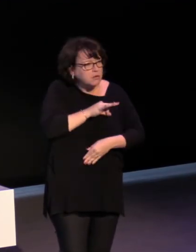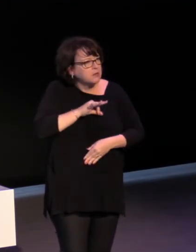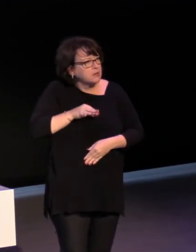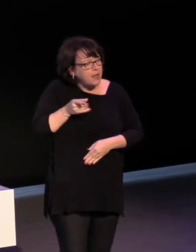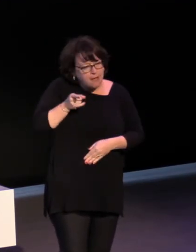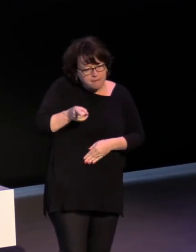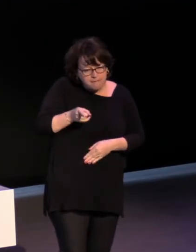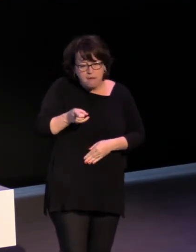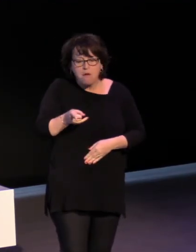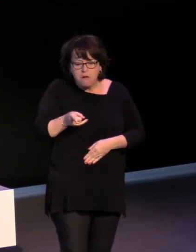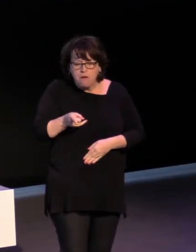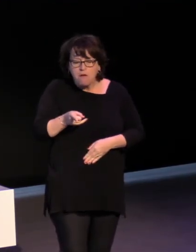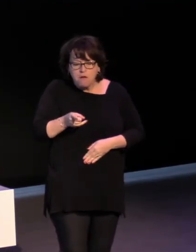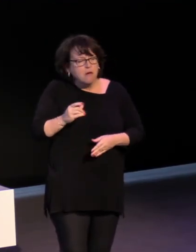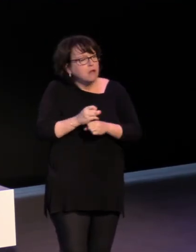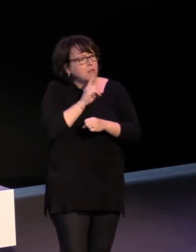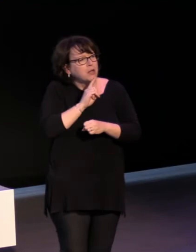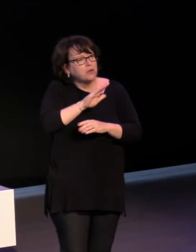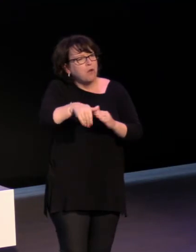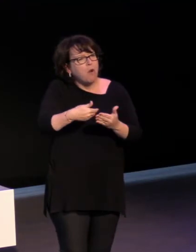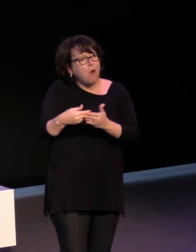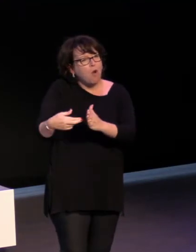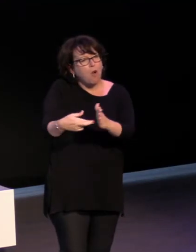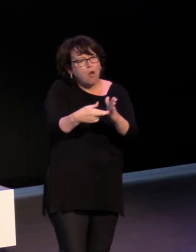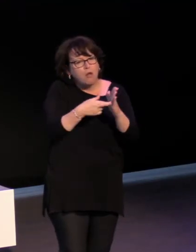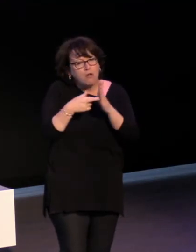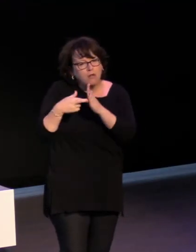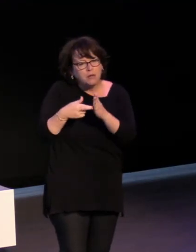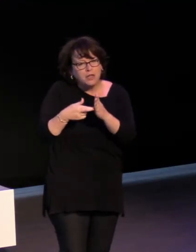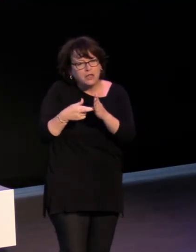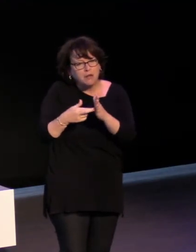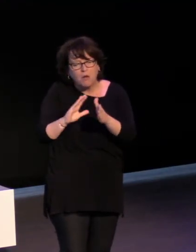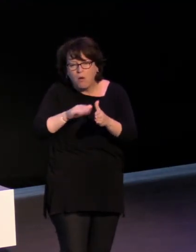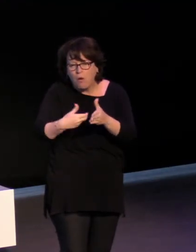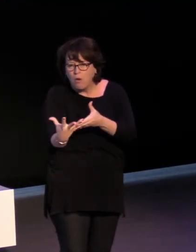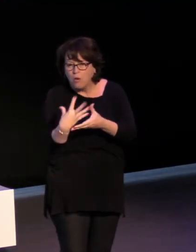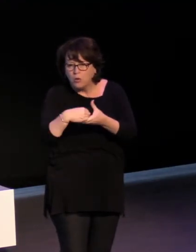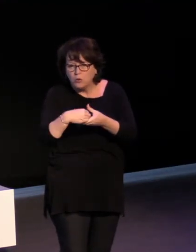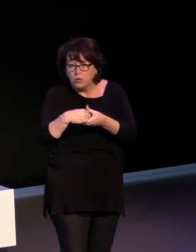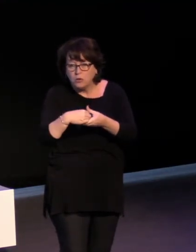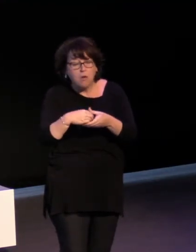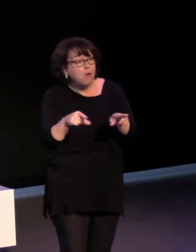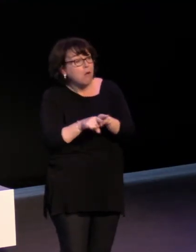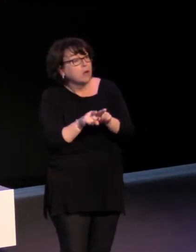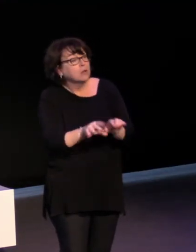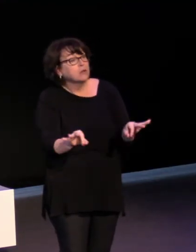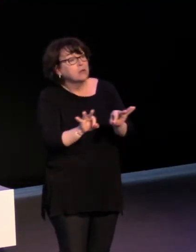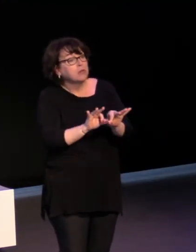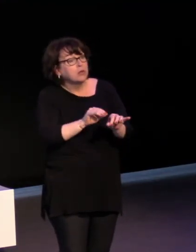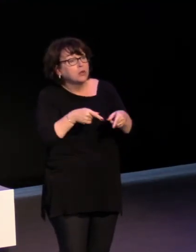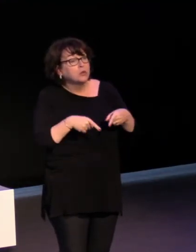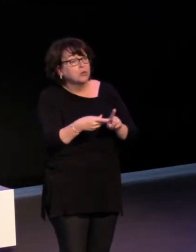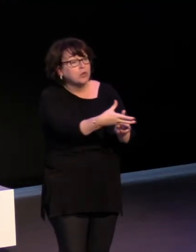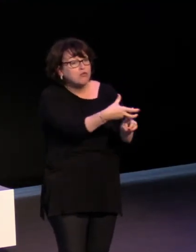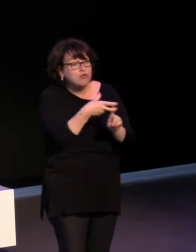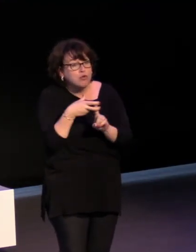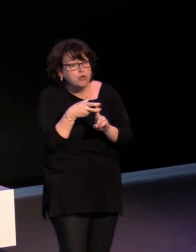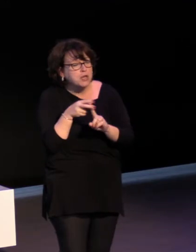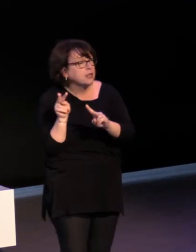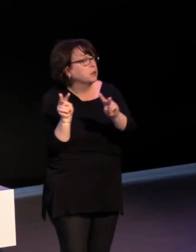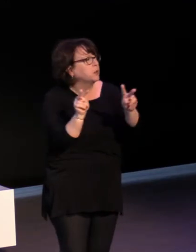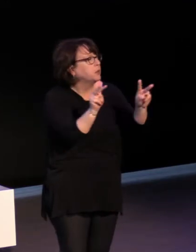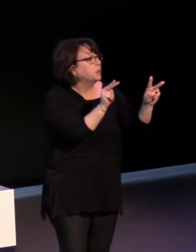a diverse, welcoming environment within, and to actively recruit from groups historically underrepresented in the